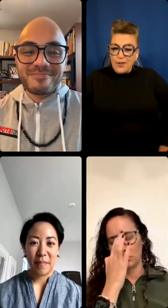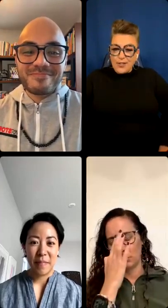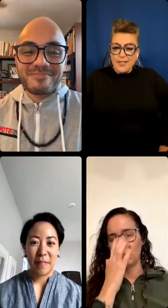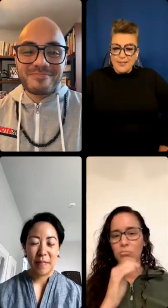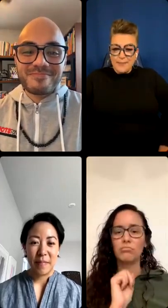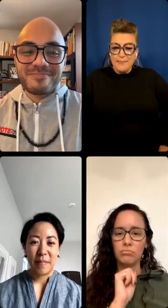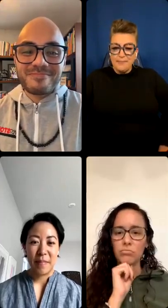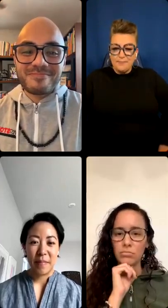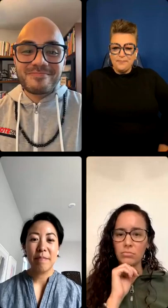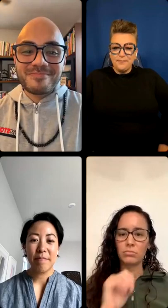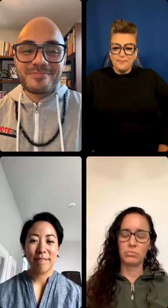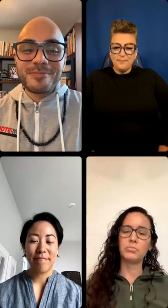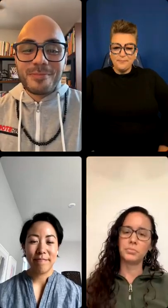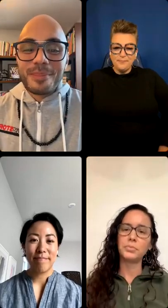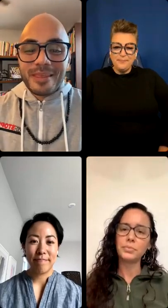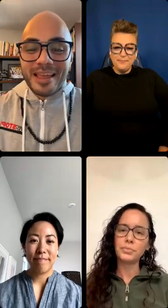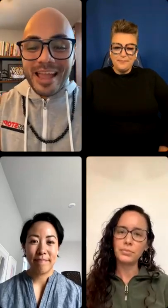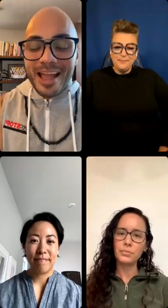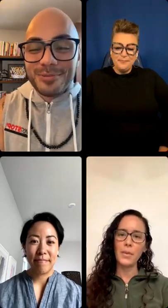come first.